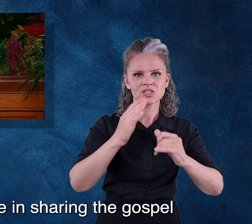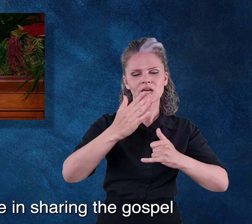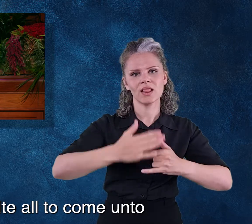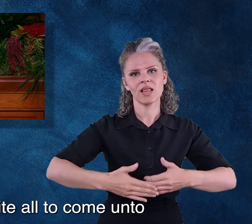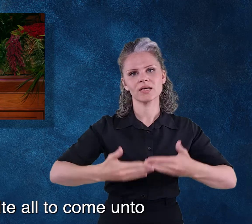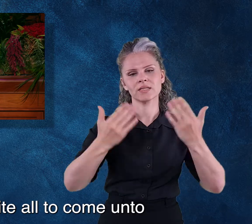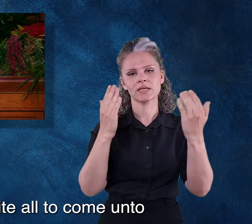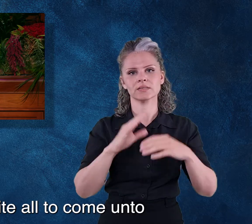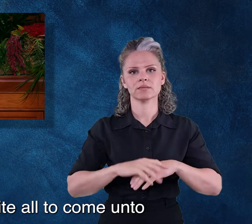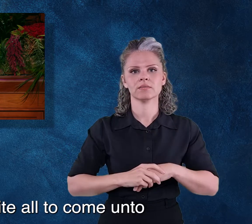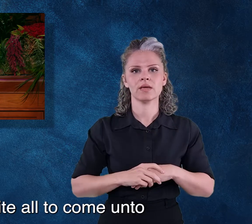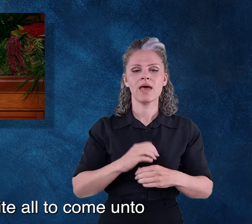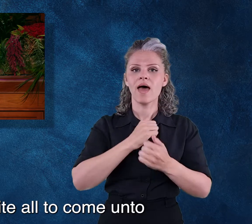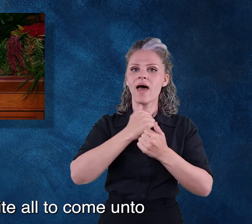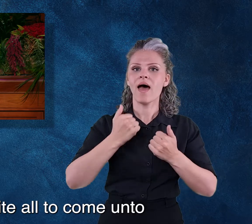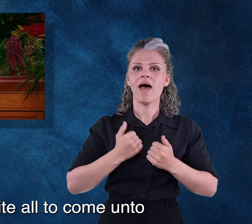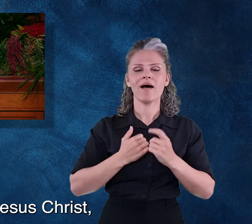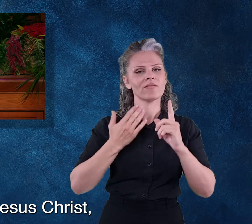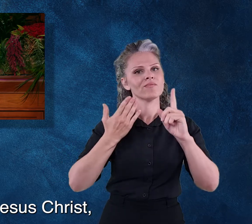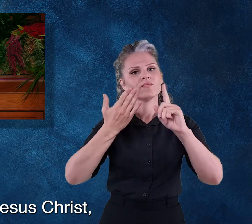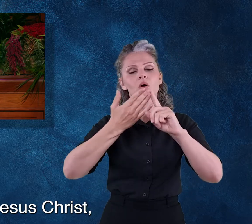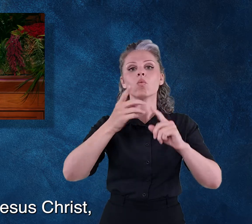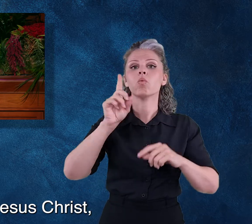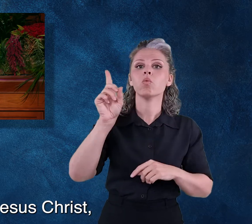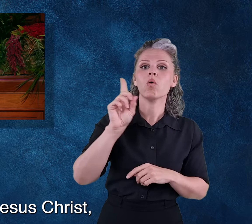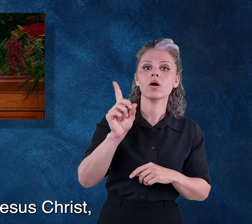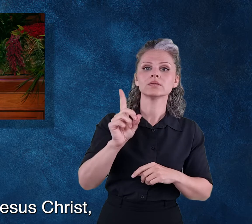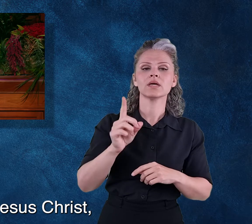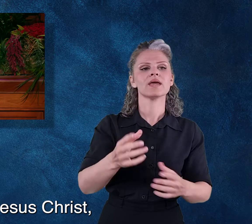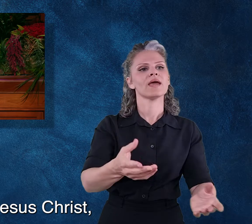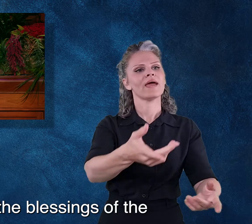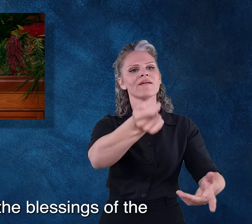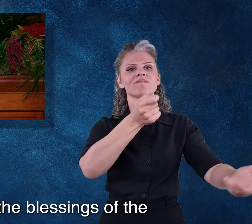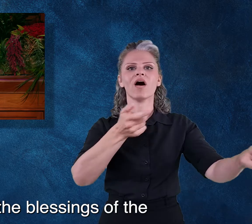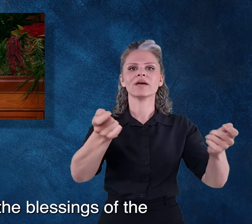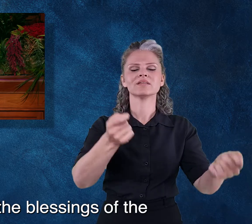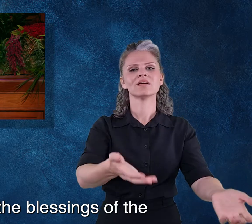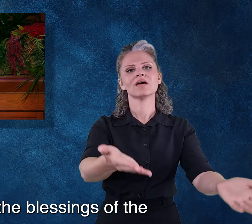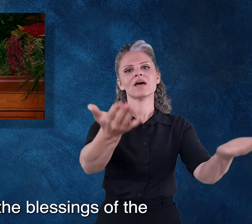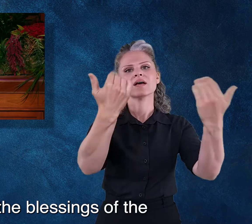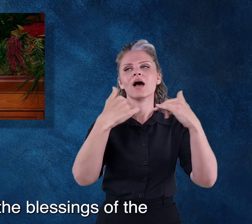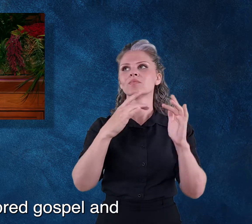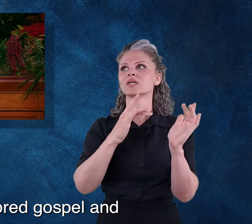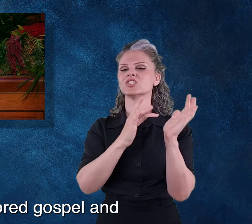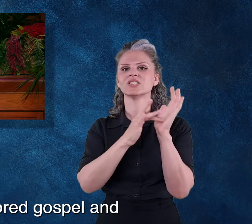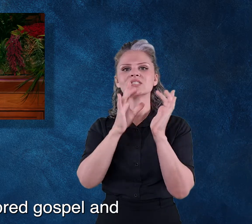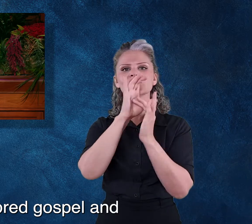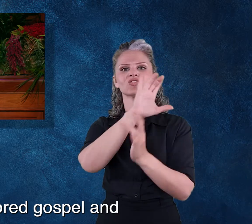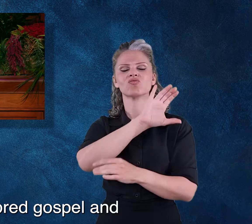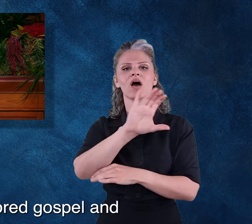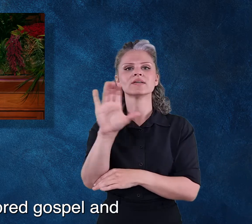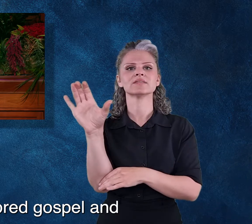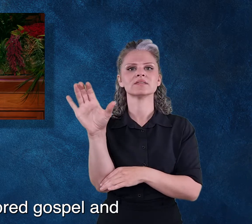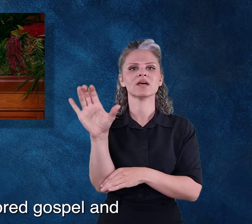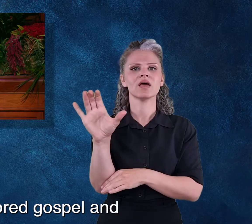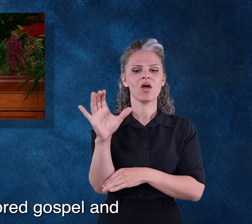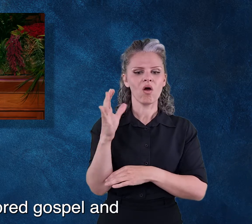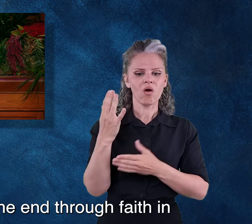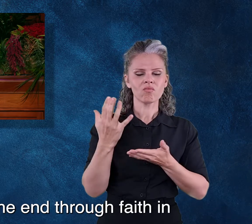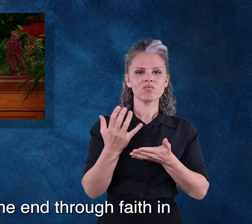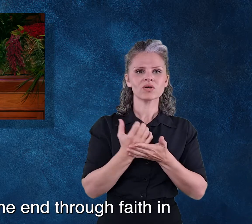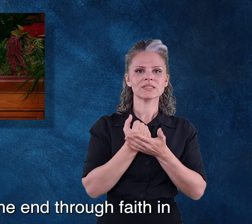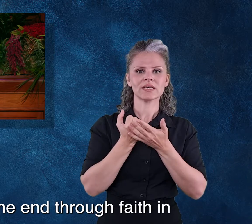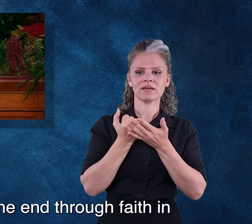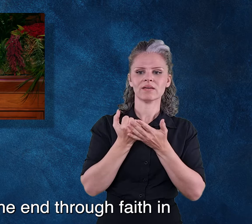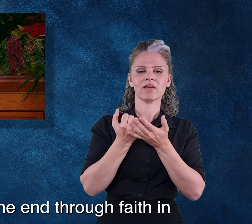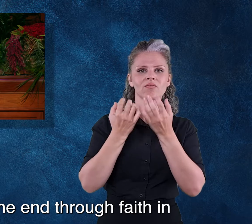the gospel is to invite all to come unto Jesus Christ, receive the blessings of the restored gospel, and